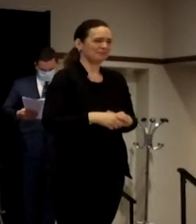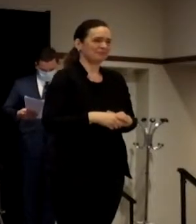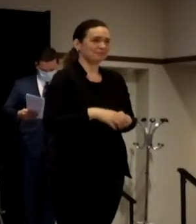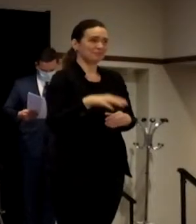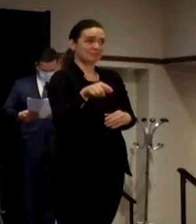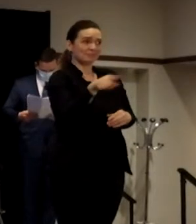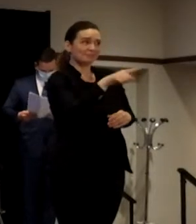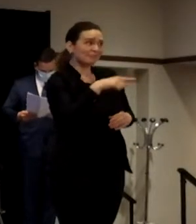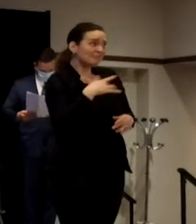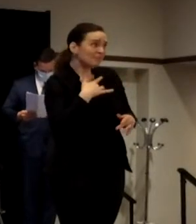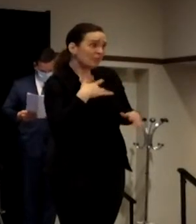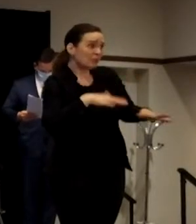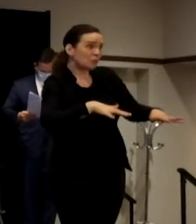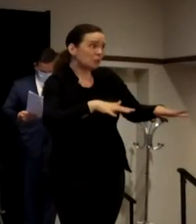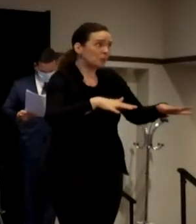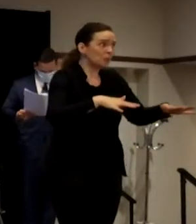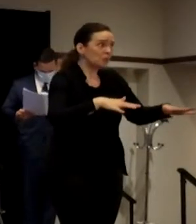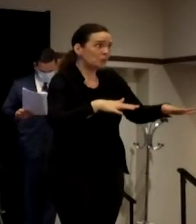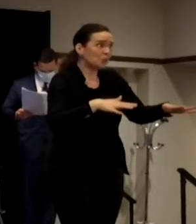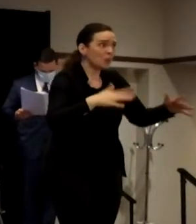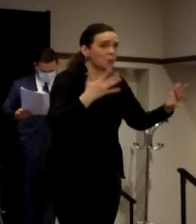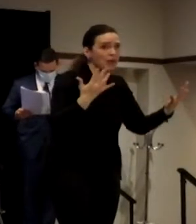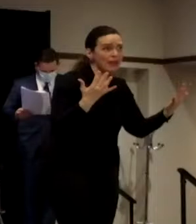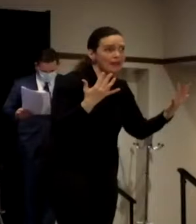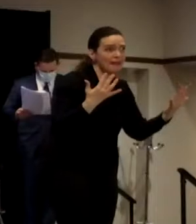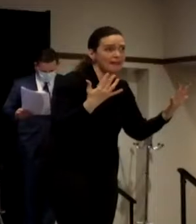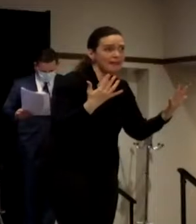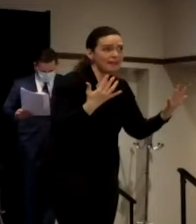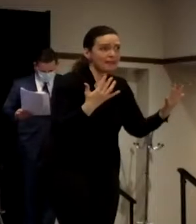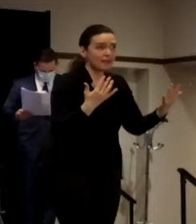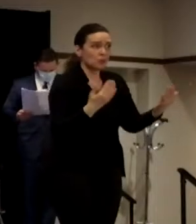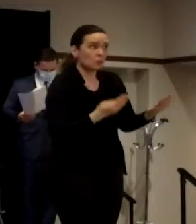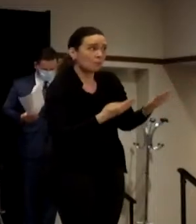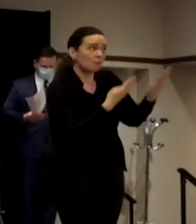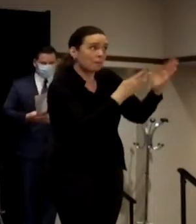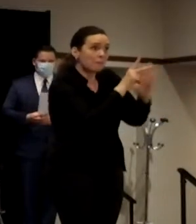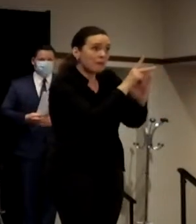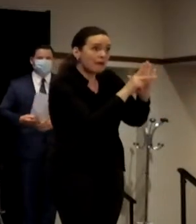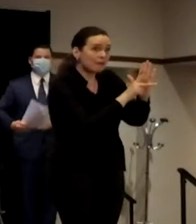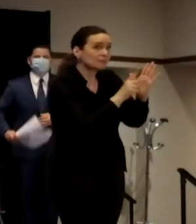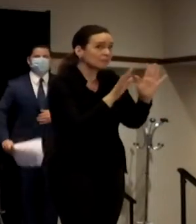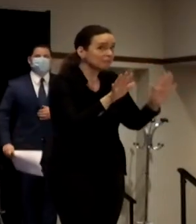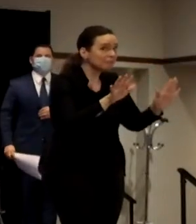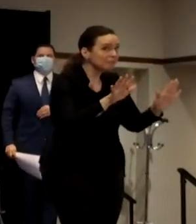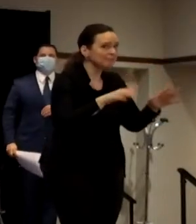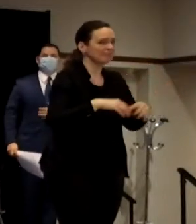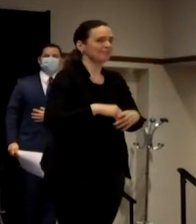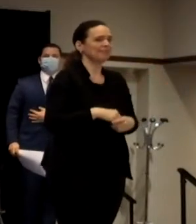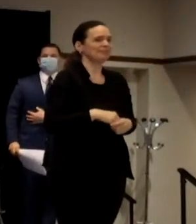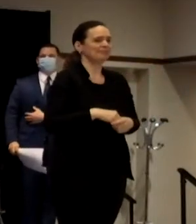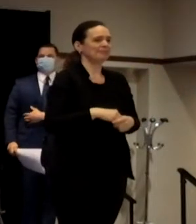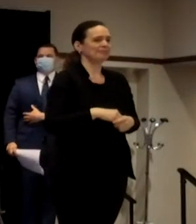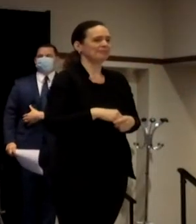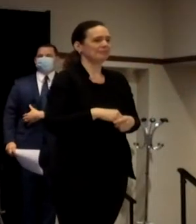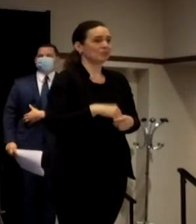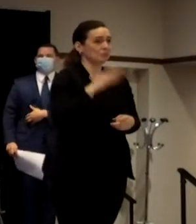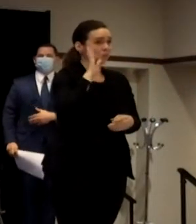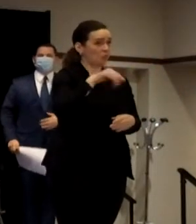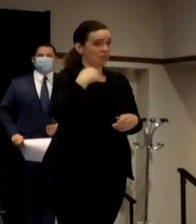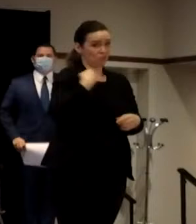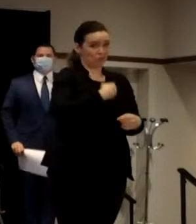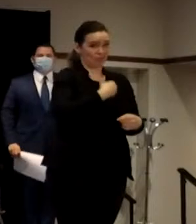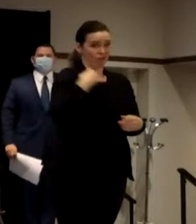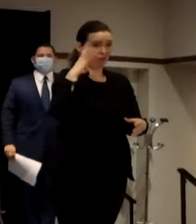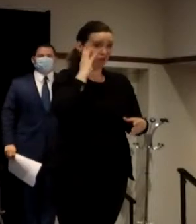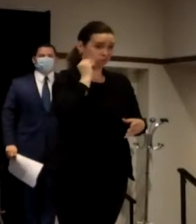about this policy proposal, and it has been quite a bit of journey. We will be almost